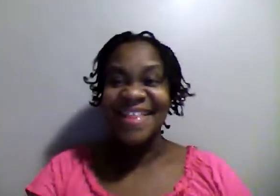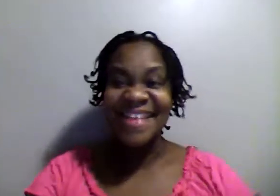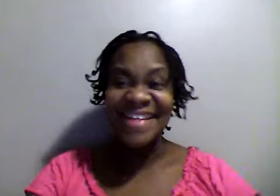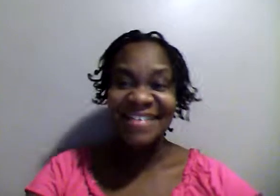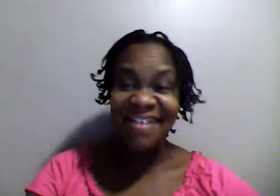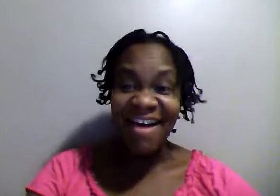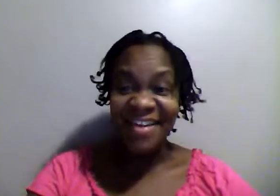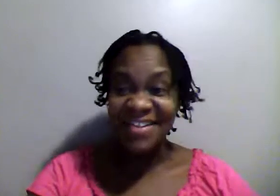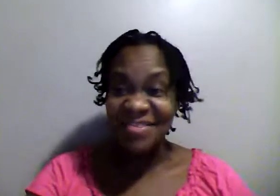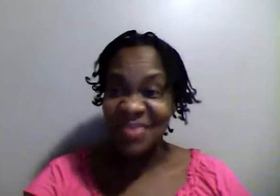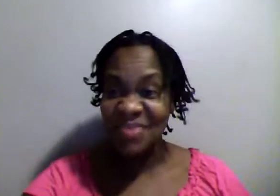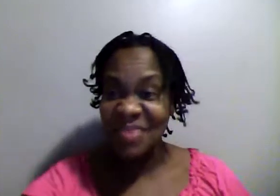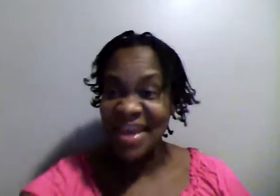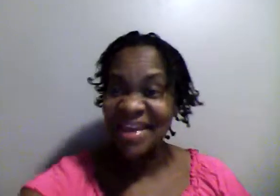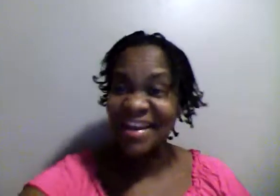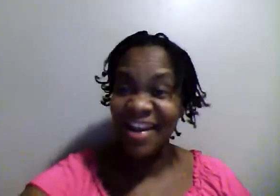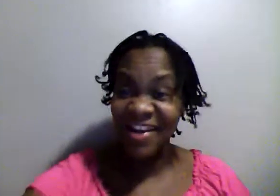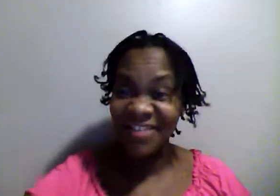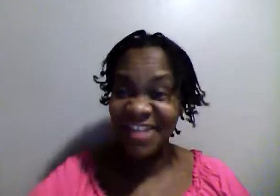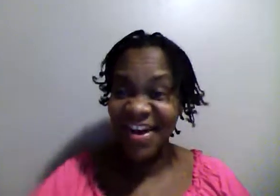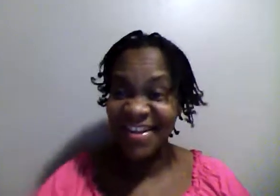That's a lot. You must be making a lot of sauce.